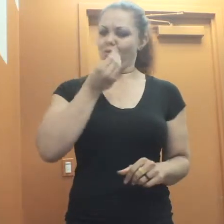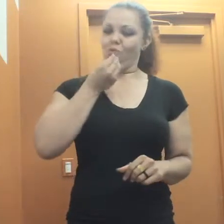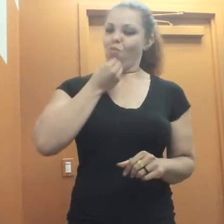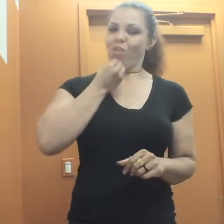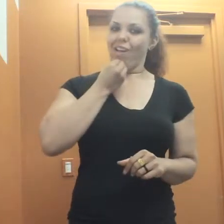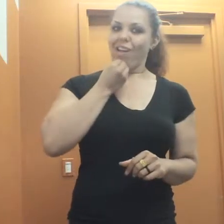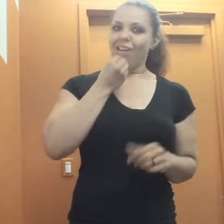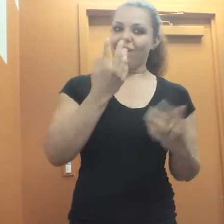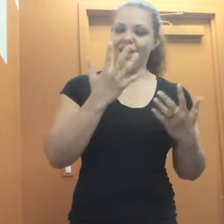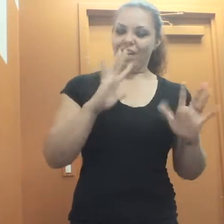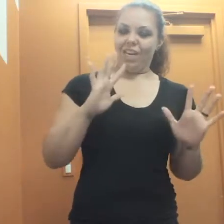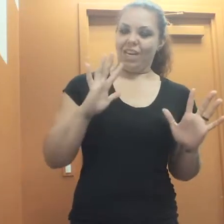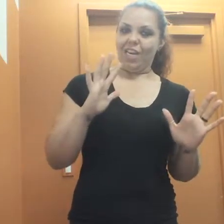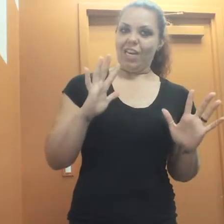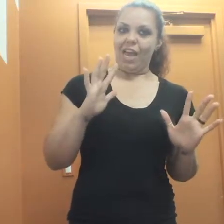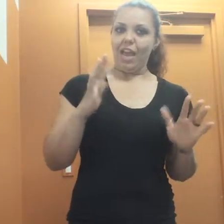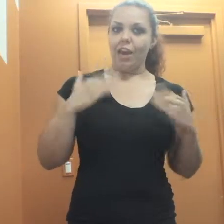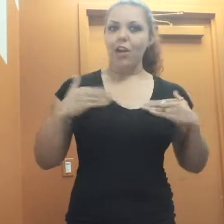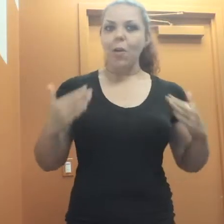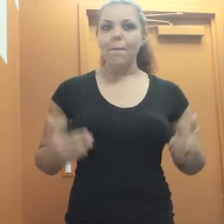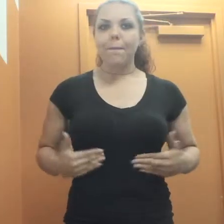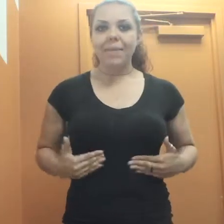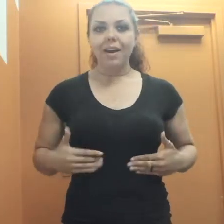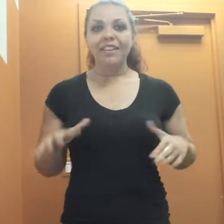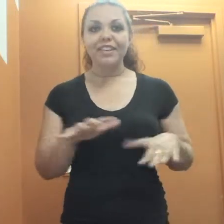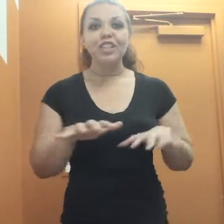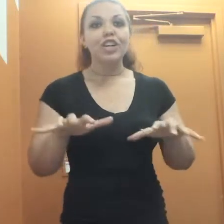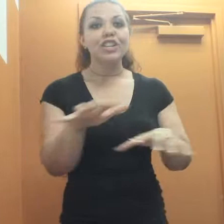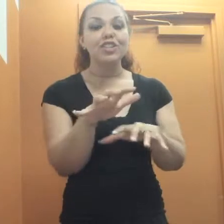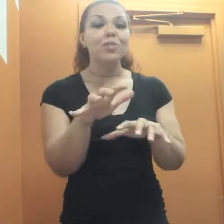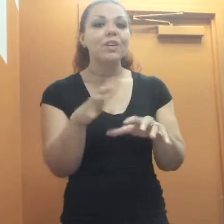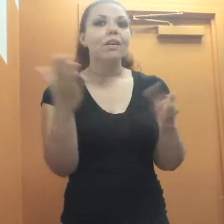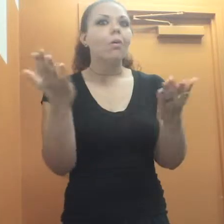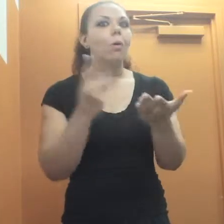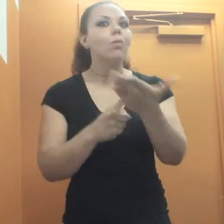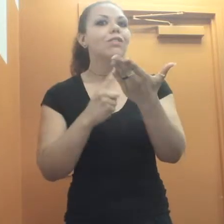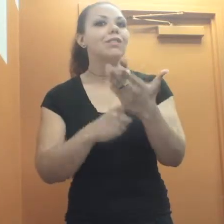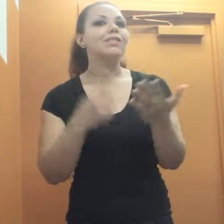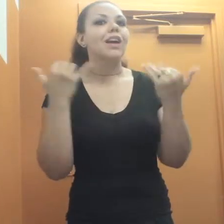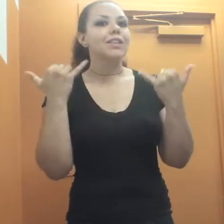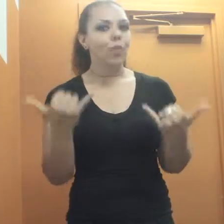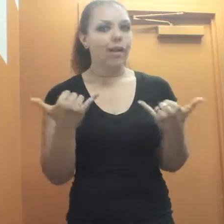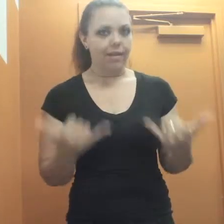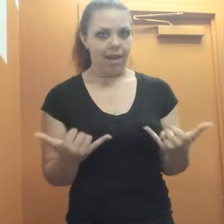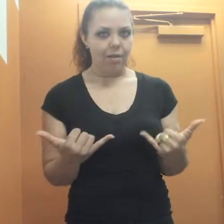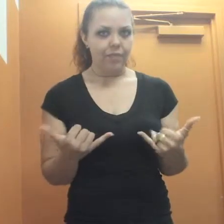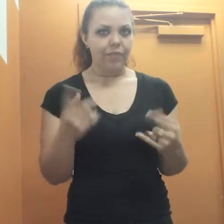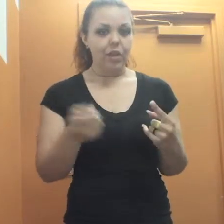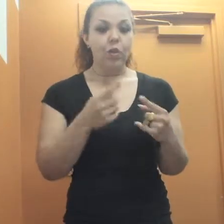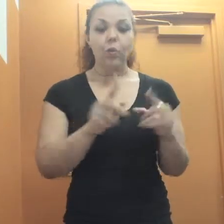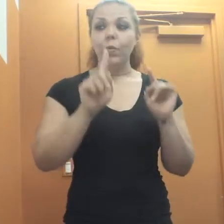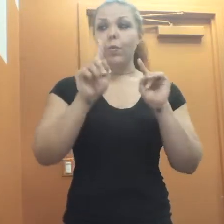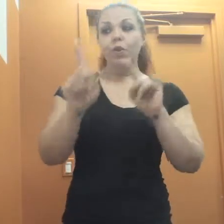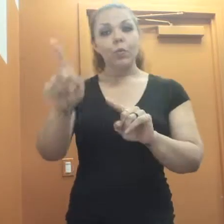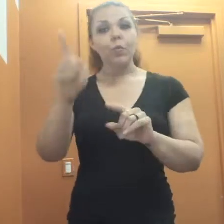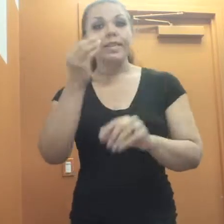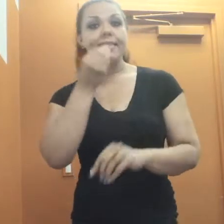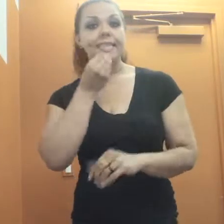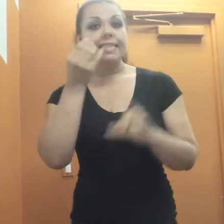bodies are actually doing the things that we're going to talk about right now. And when you went to lunch today, you were eating